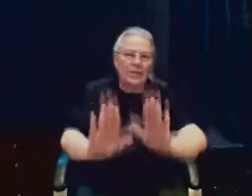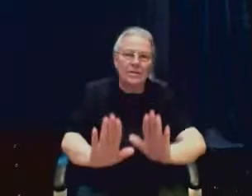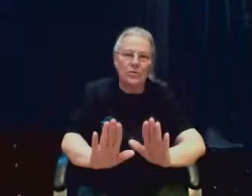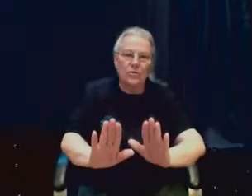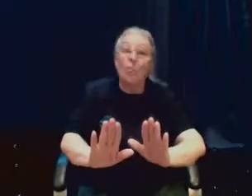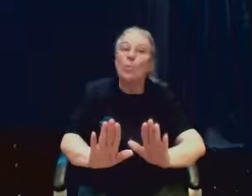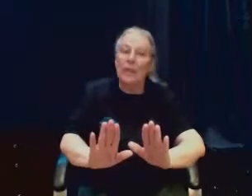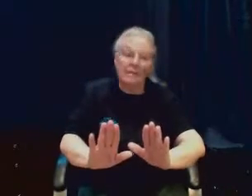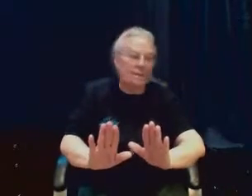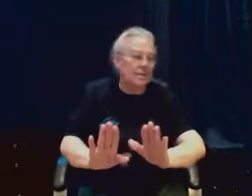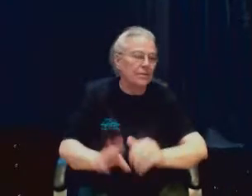Bless or blessed.